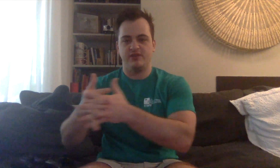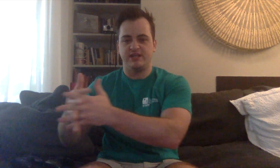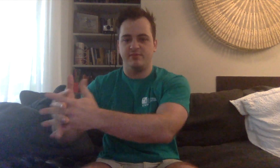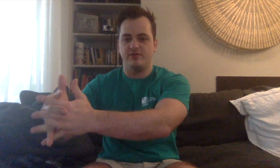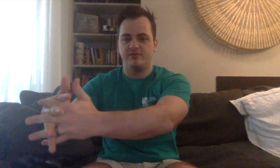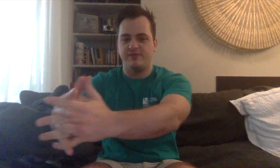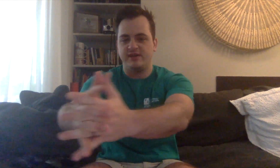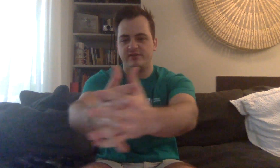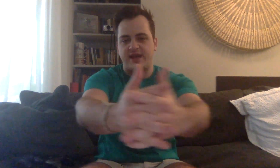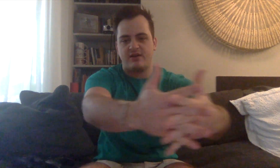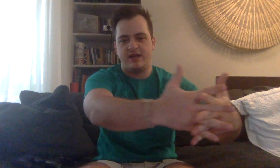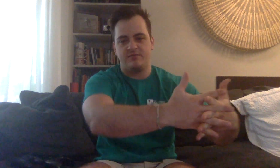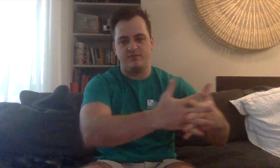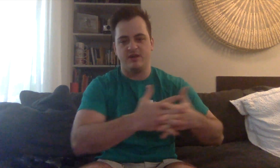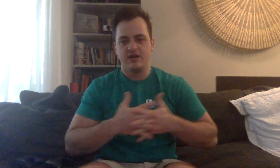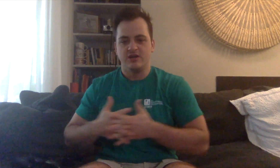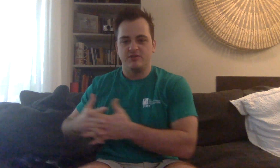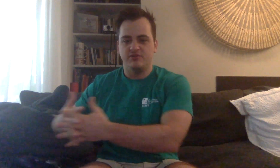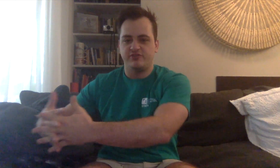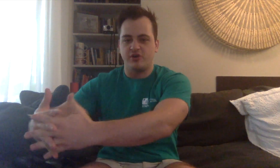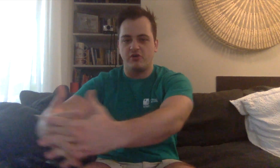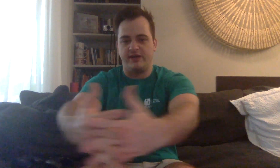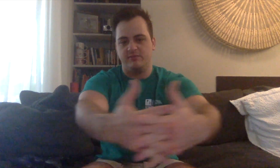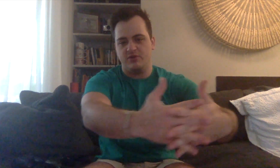keep those fingers out in stirring motion.